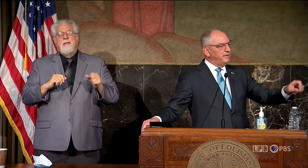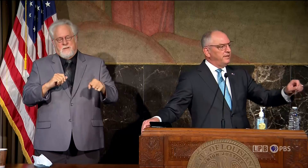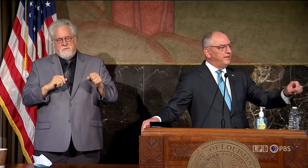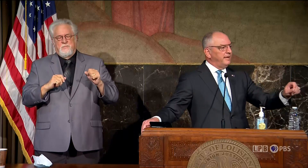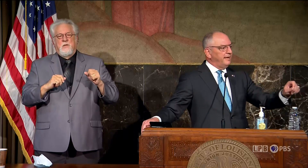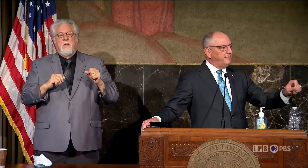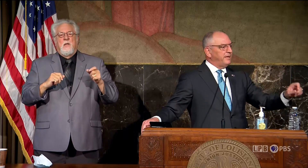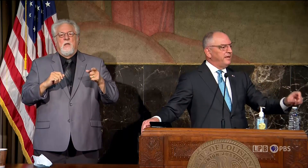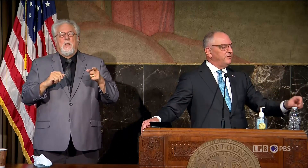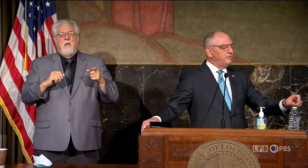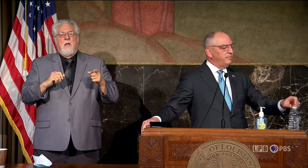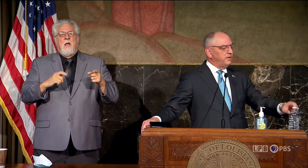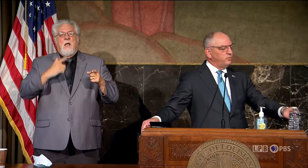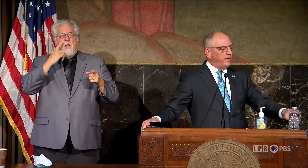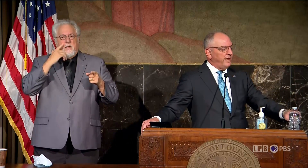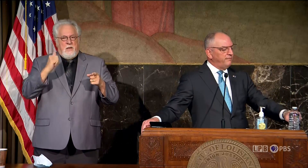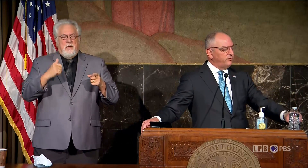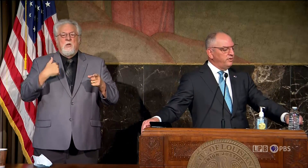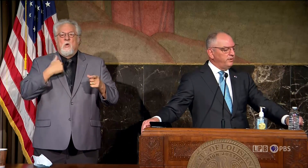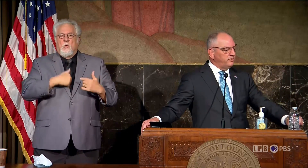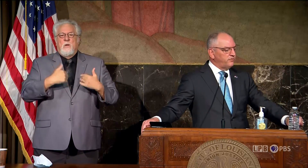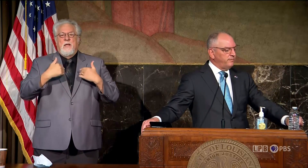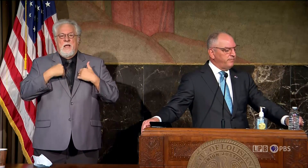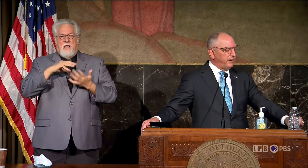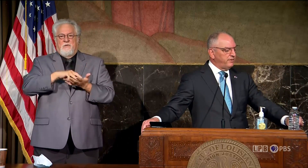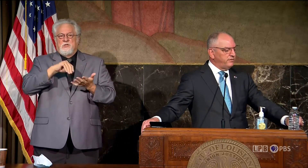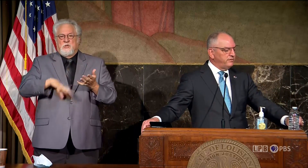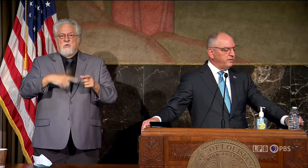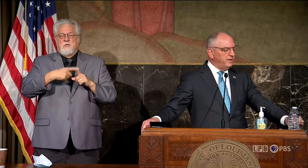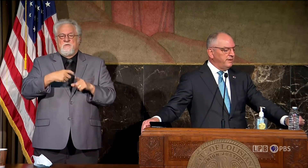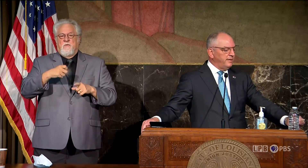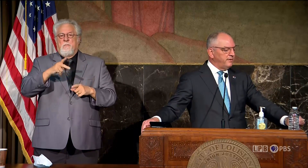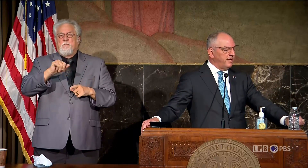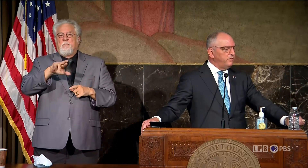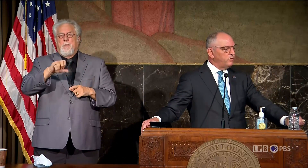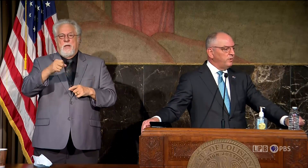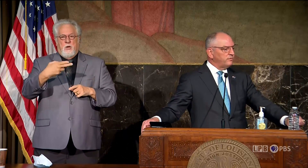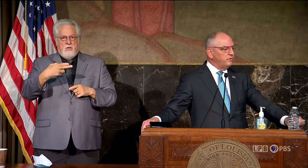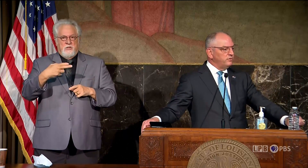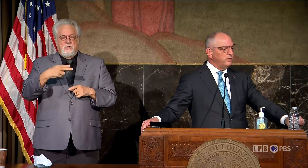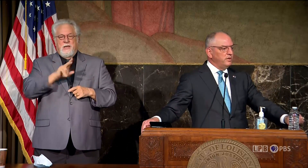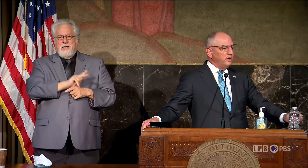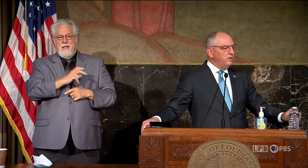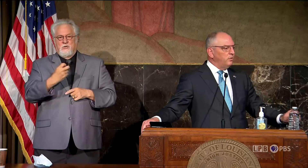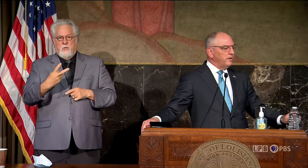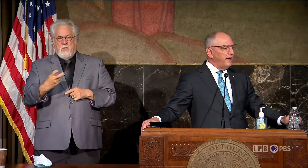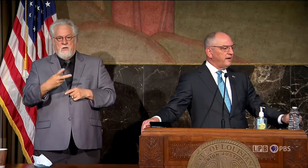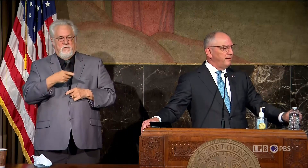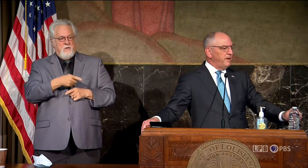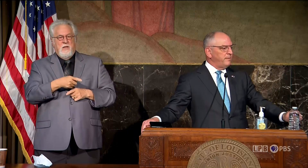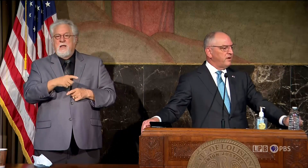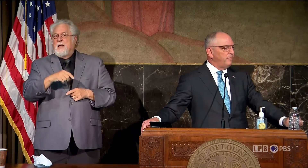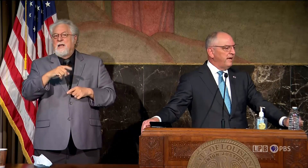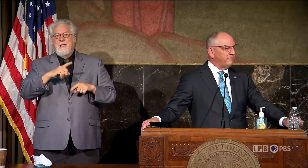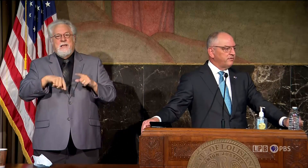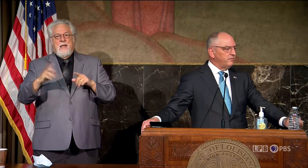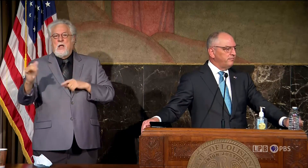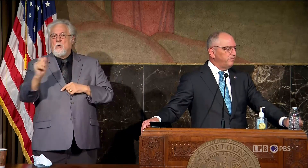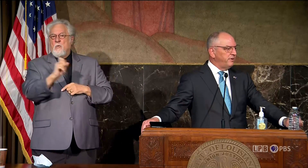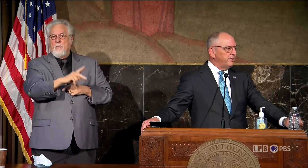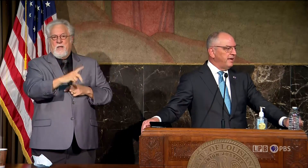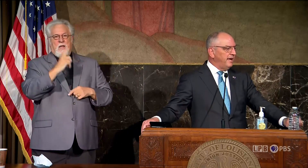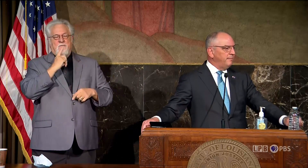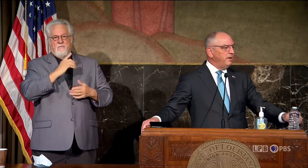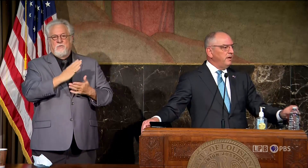yes, because we have students from parishes in their K through 12 schools who are not going to be able to go back for